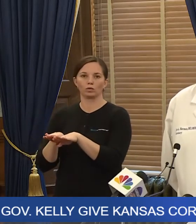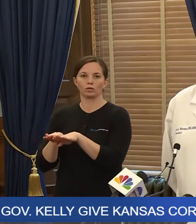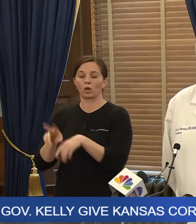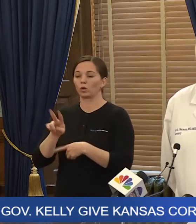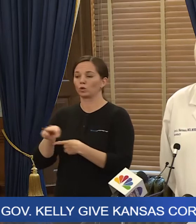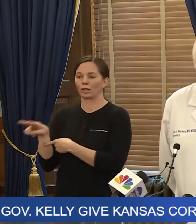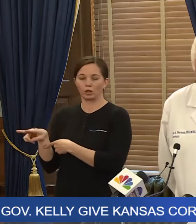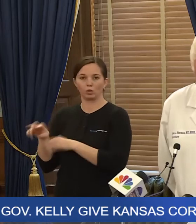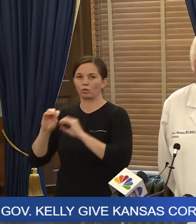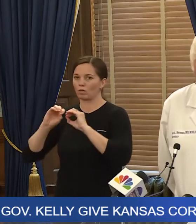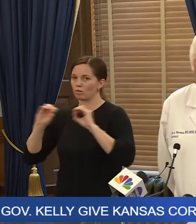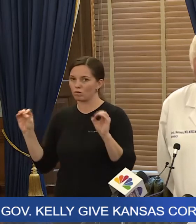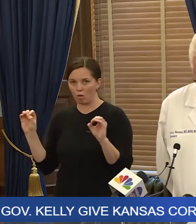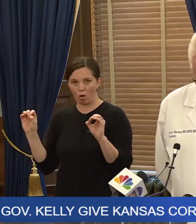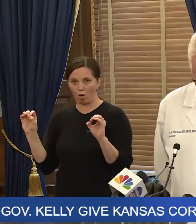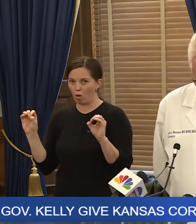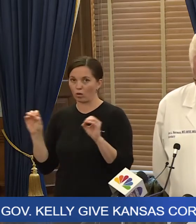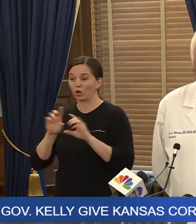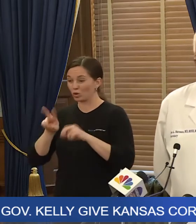22 cases, no deaths.